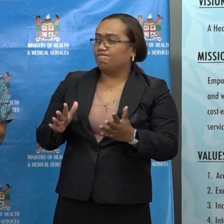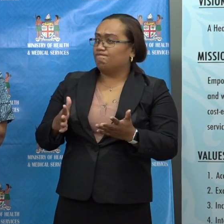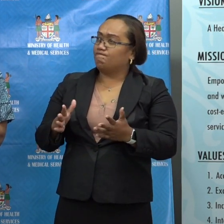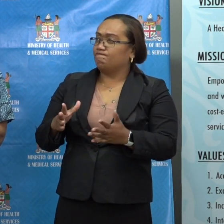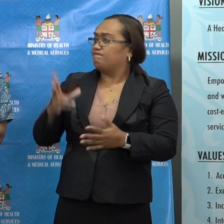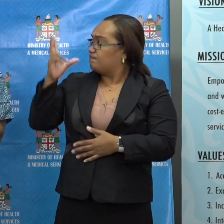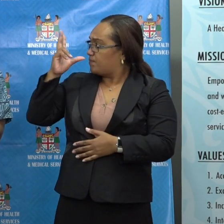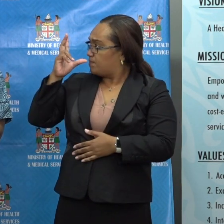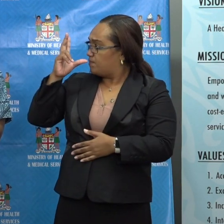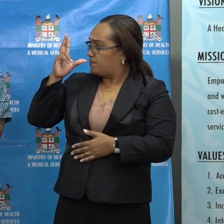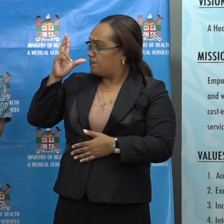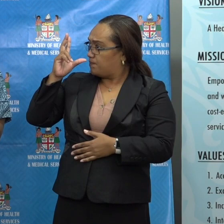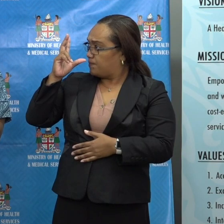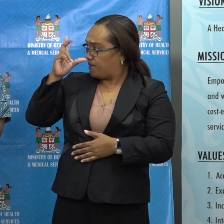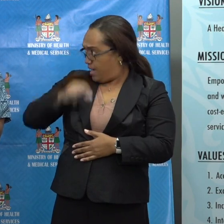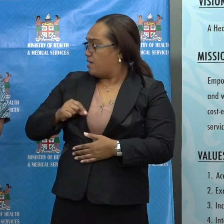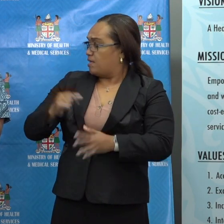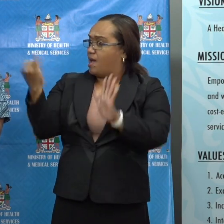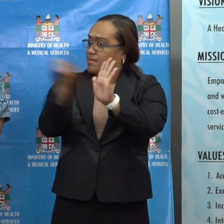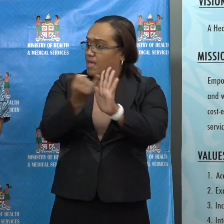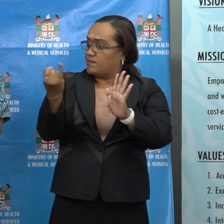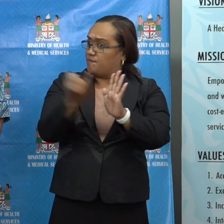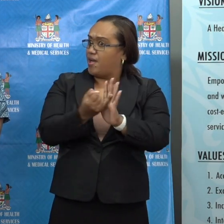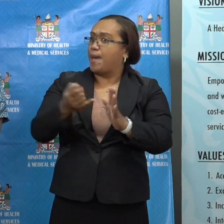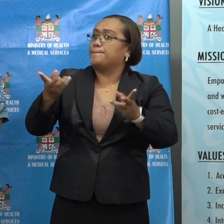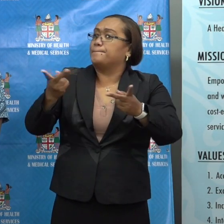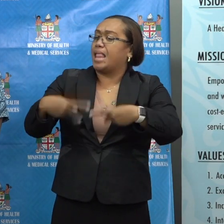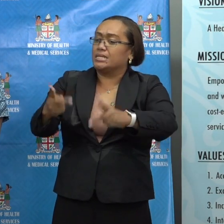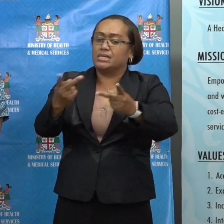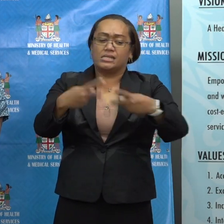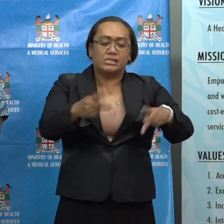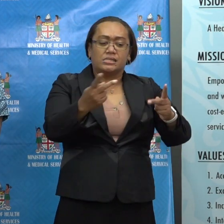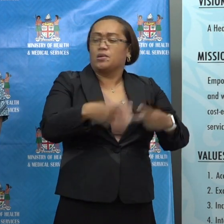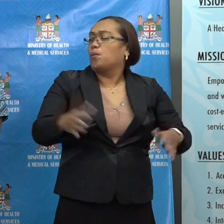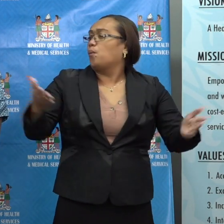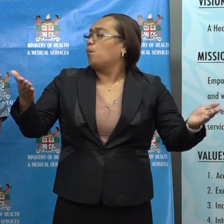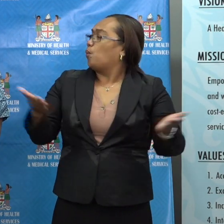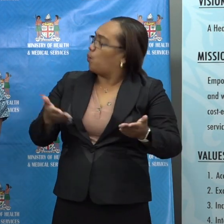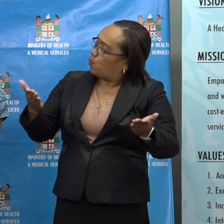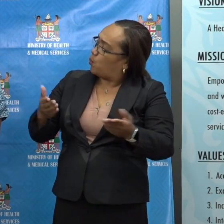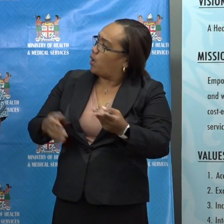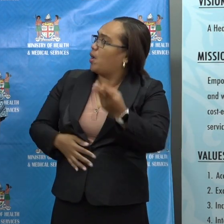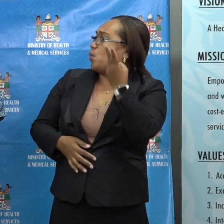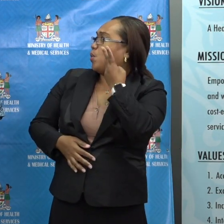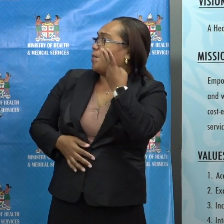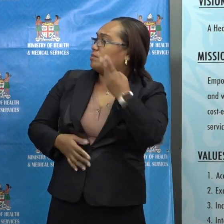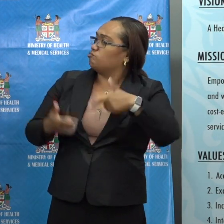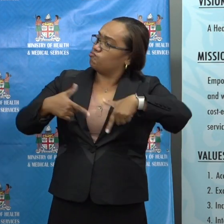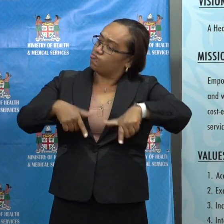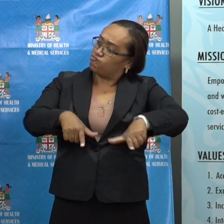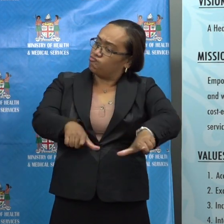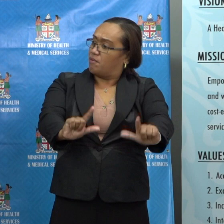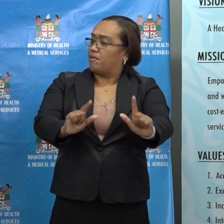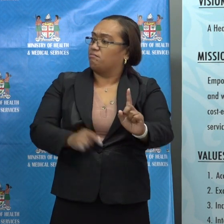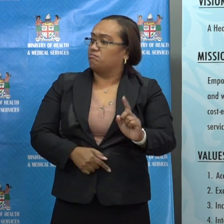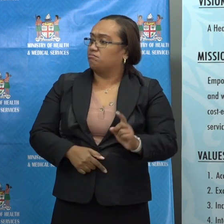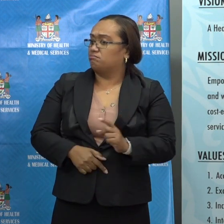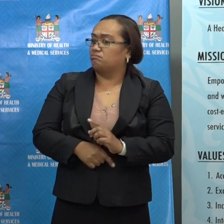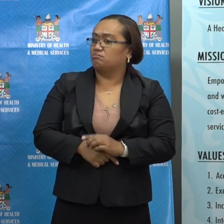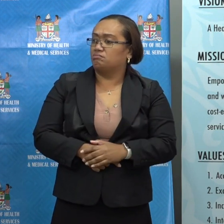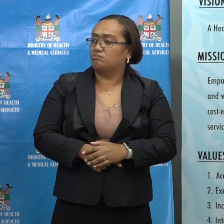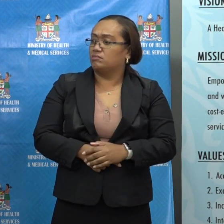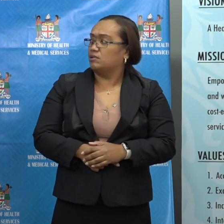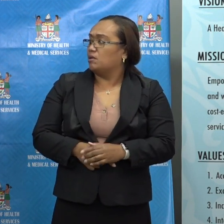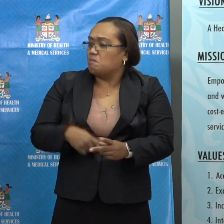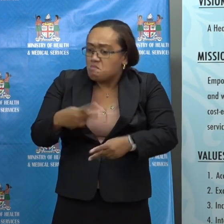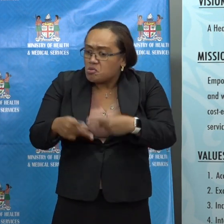able to identify places maybe where this women had traveled during the past few days, or is it still in